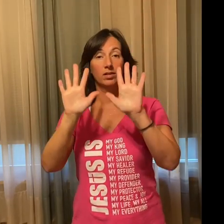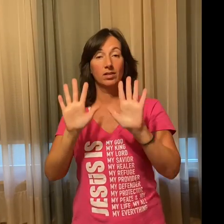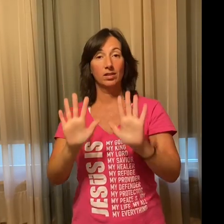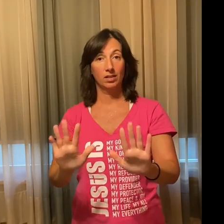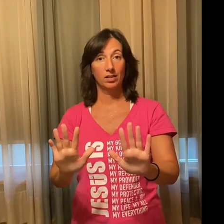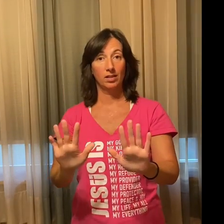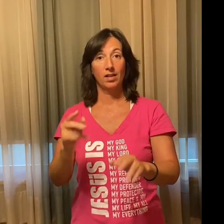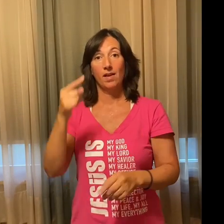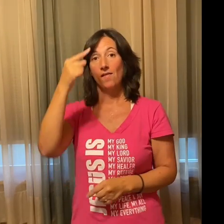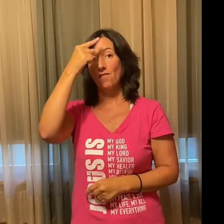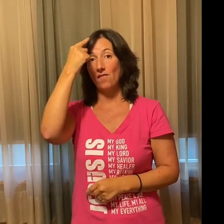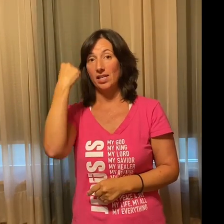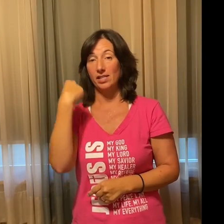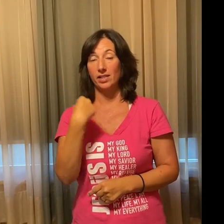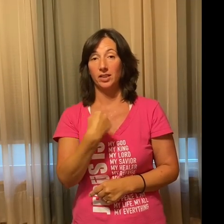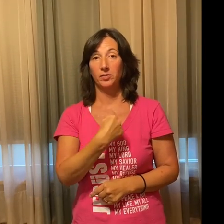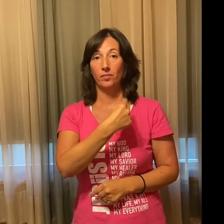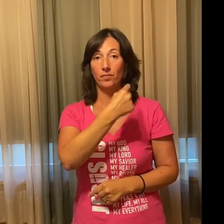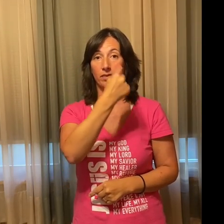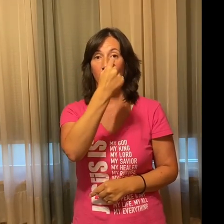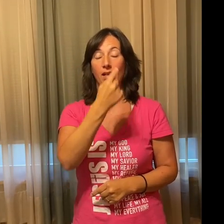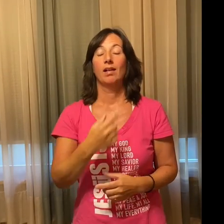wonderful, face.